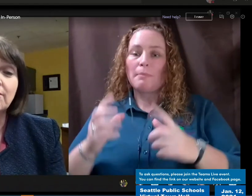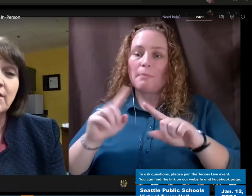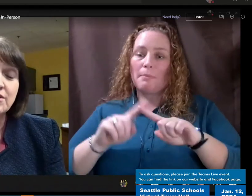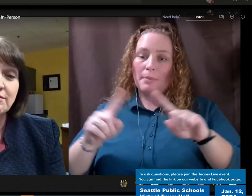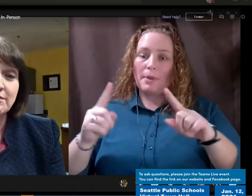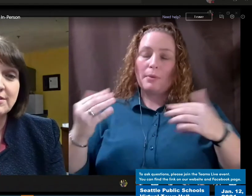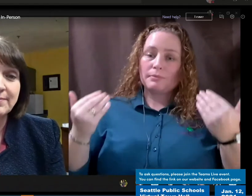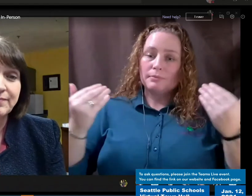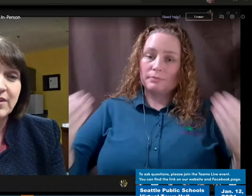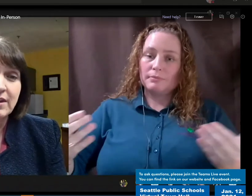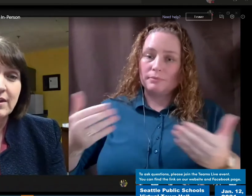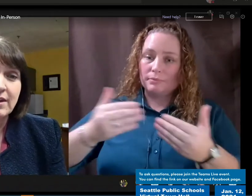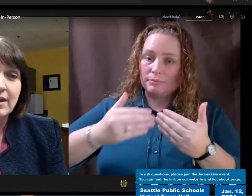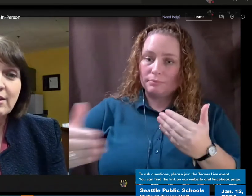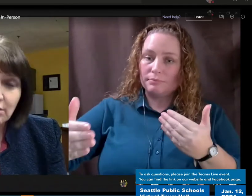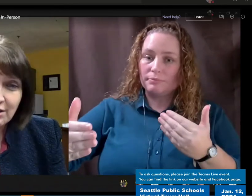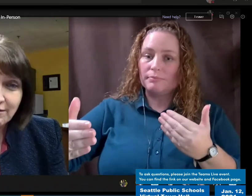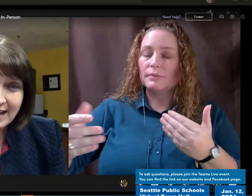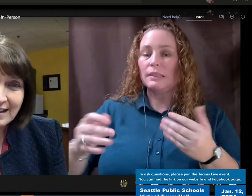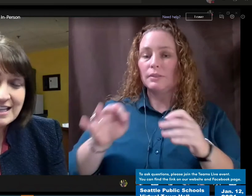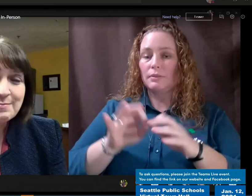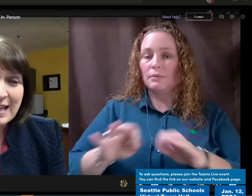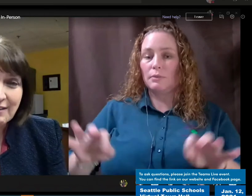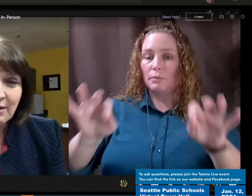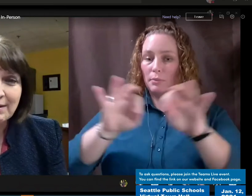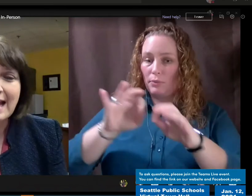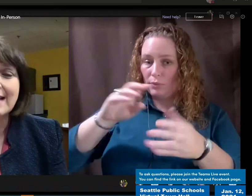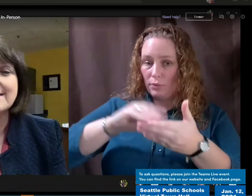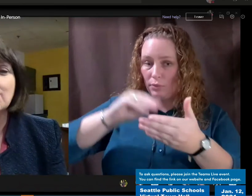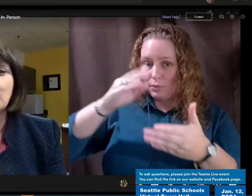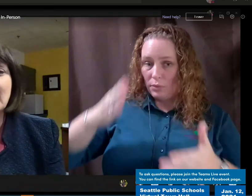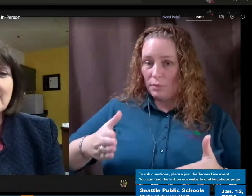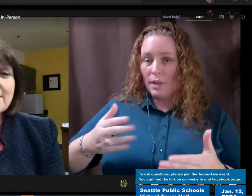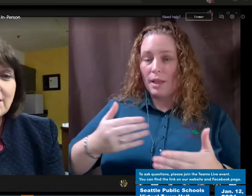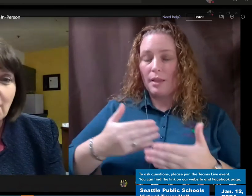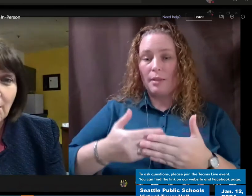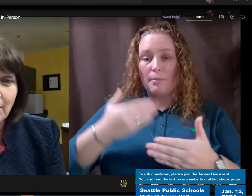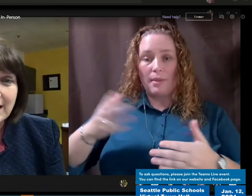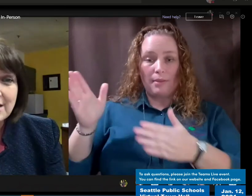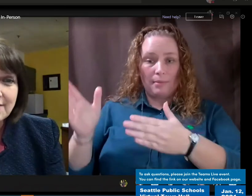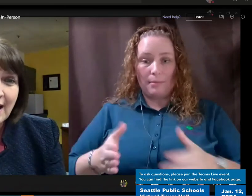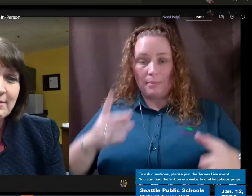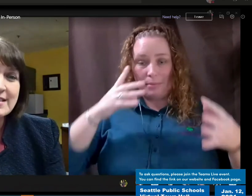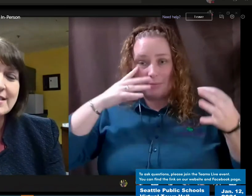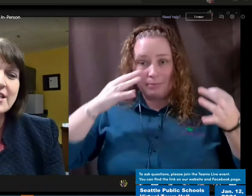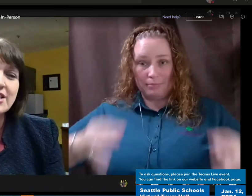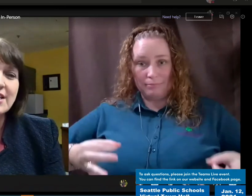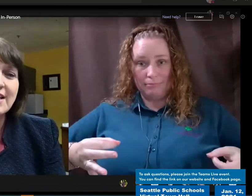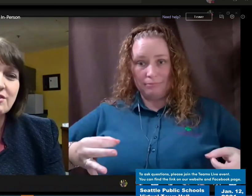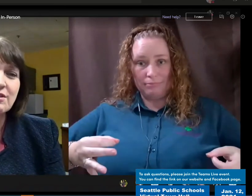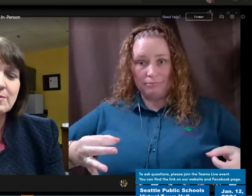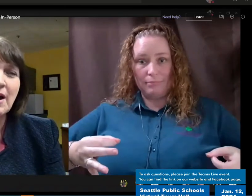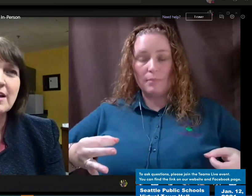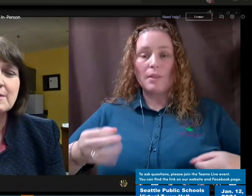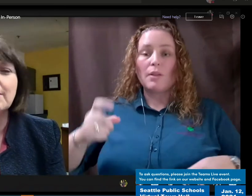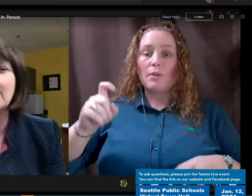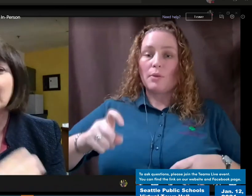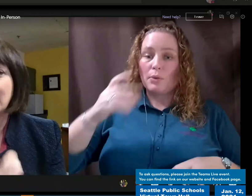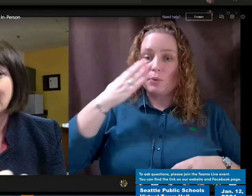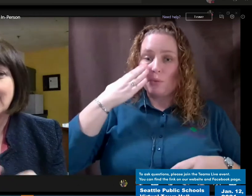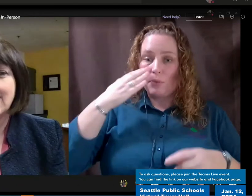important for our students. In order to finalize many of our plans, we need to know each family's decision as soon as